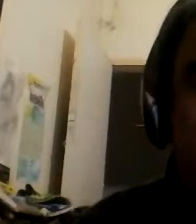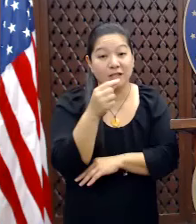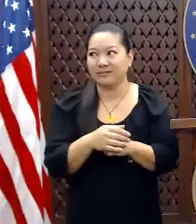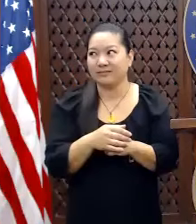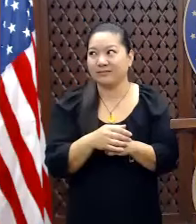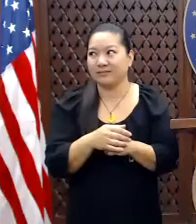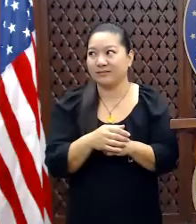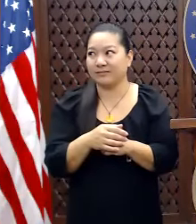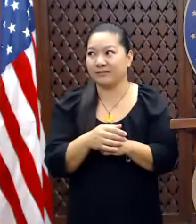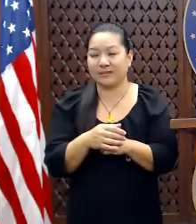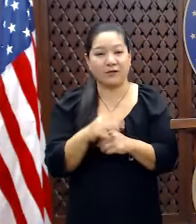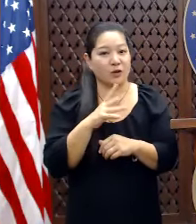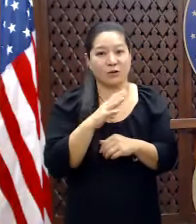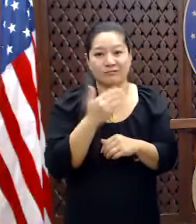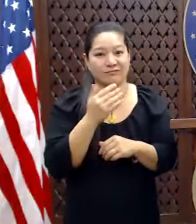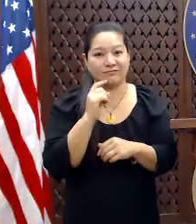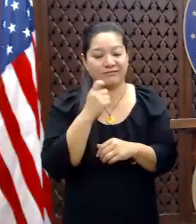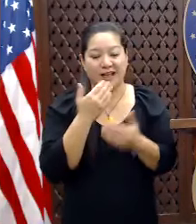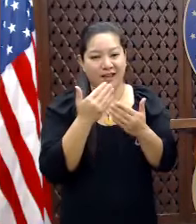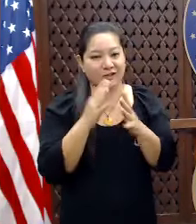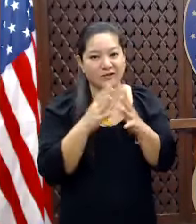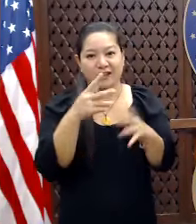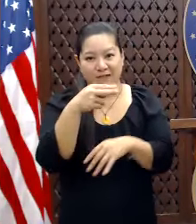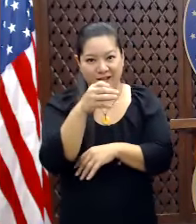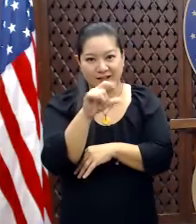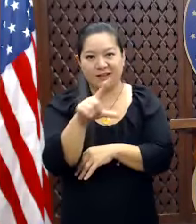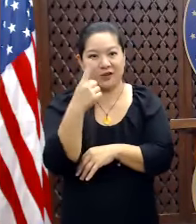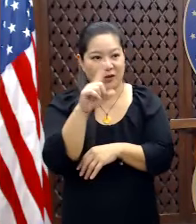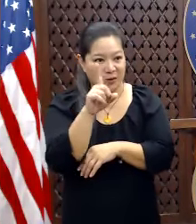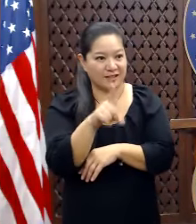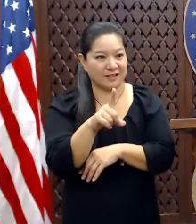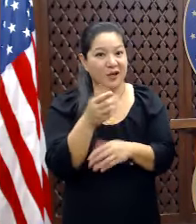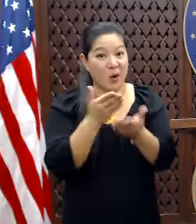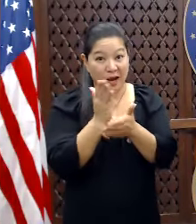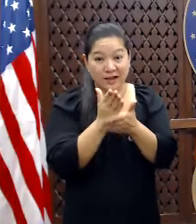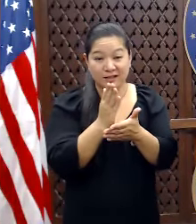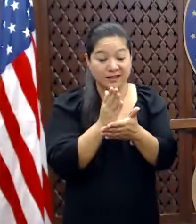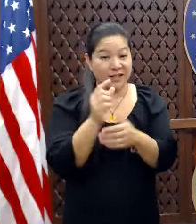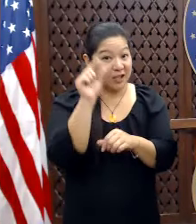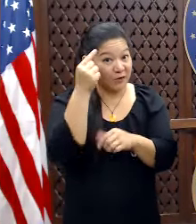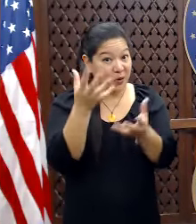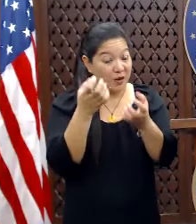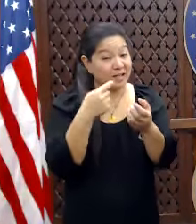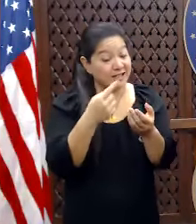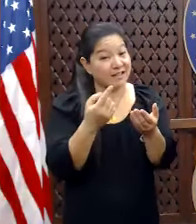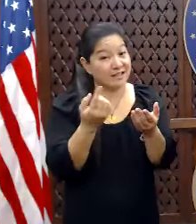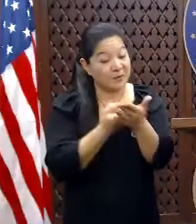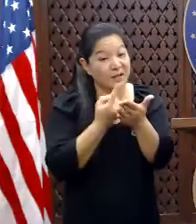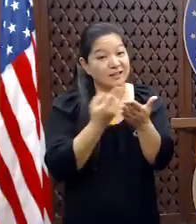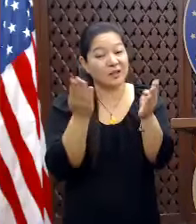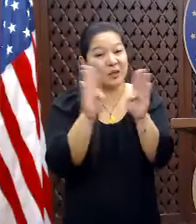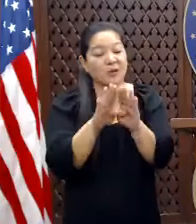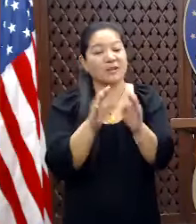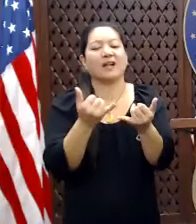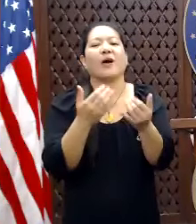Okay. Cool. Great. Yeah. Thank you, Phil. All right. Governor, do you want to just give closing remarks? I just